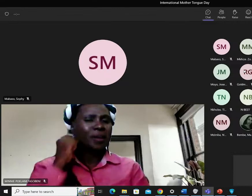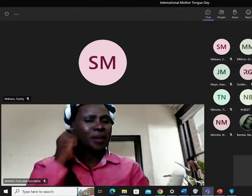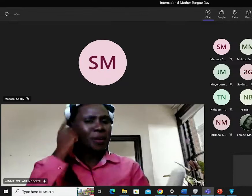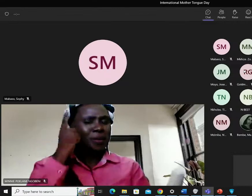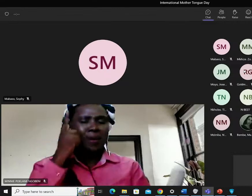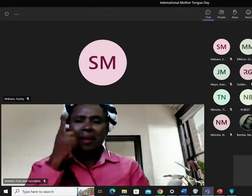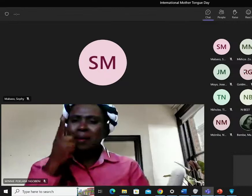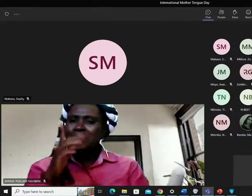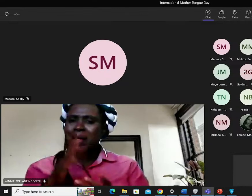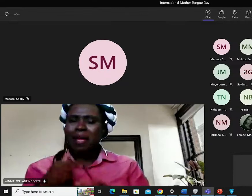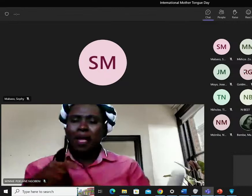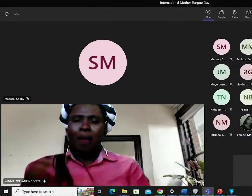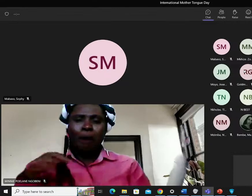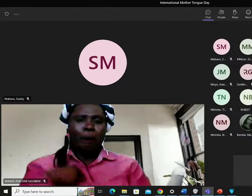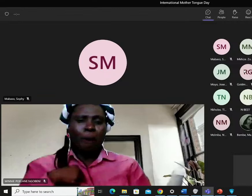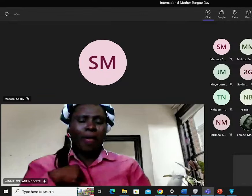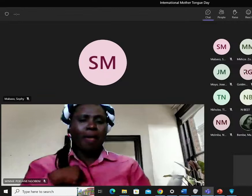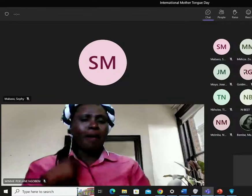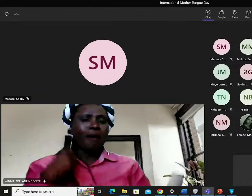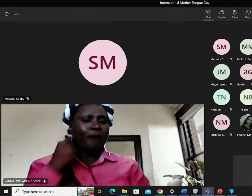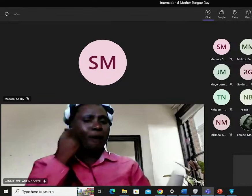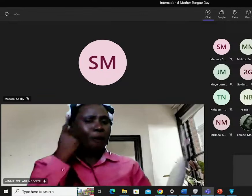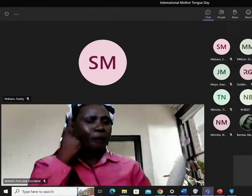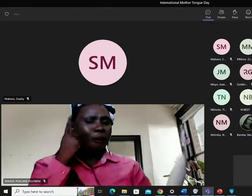of the days